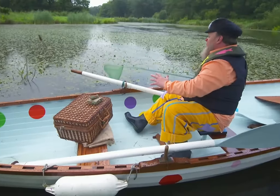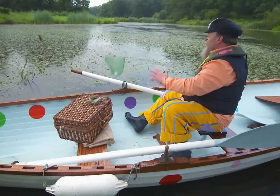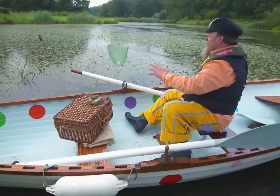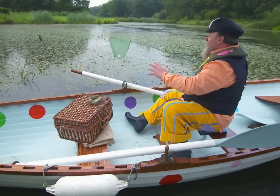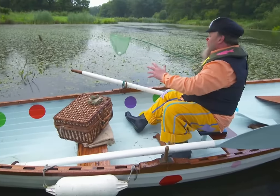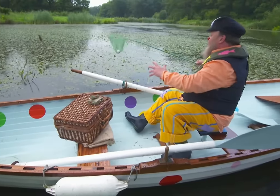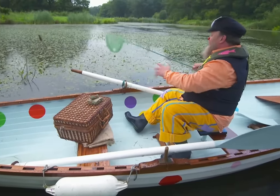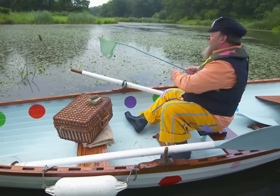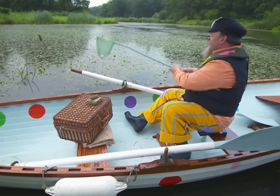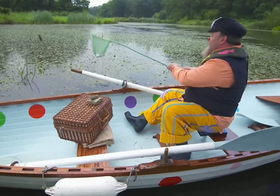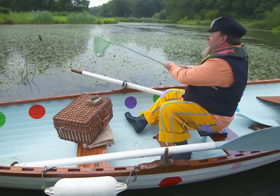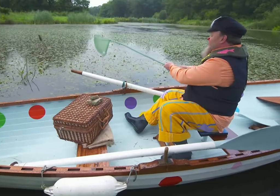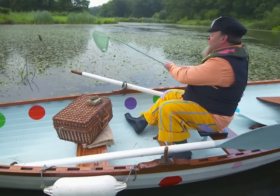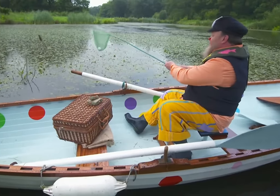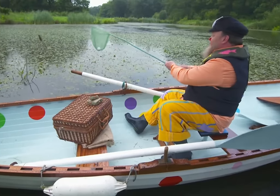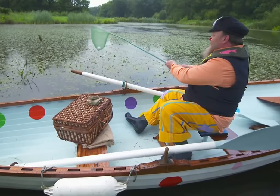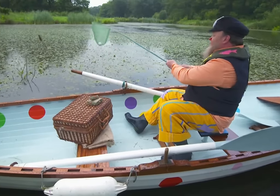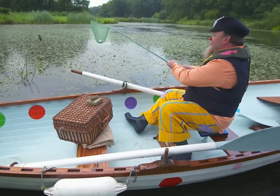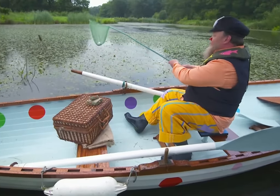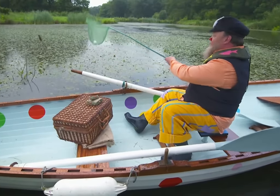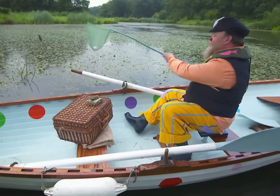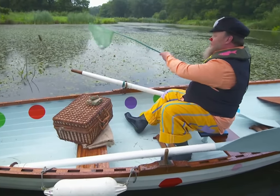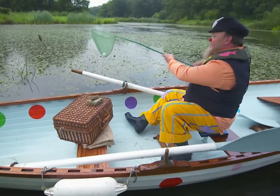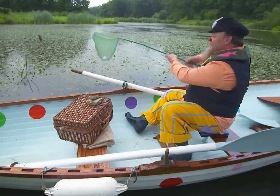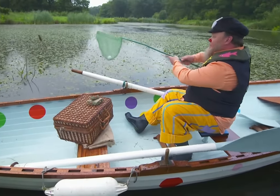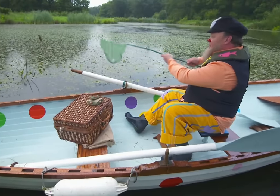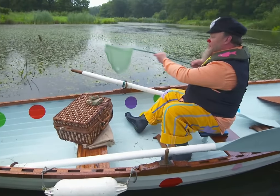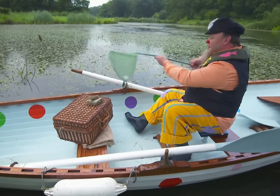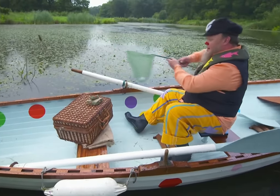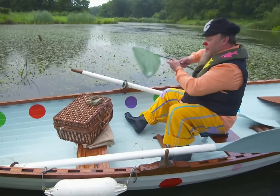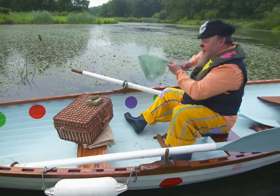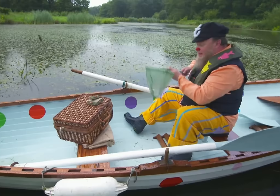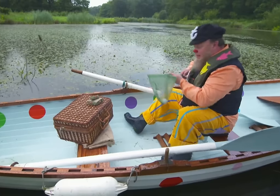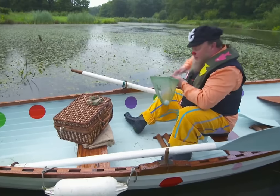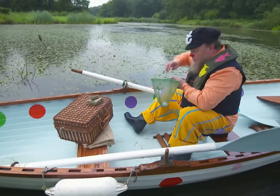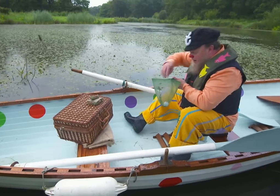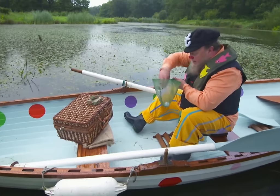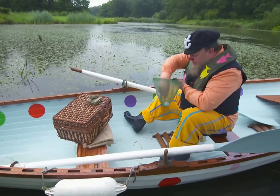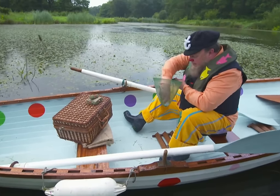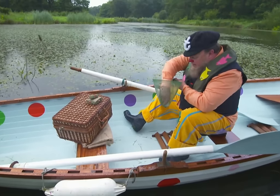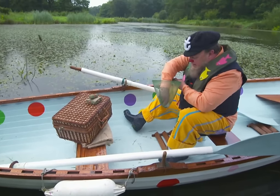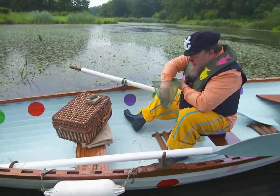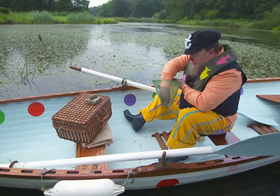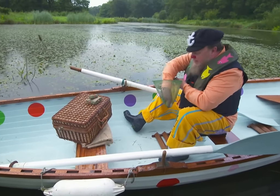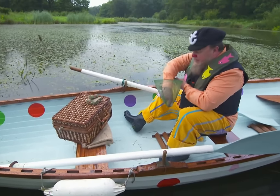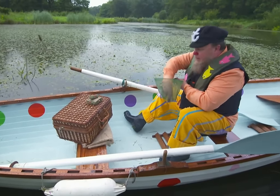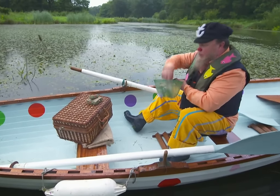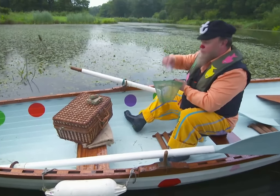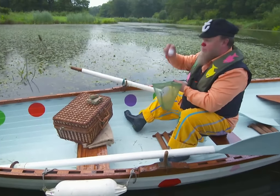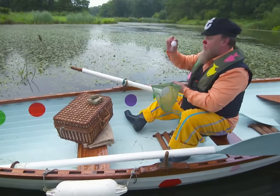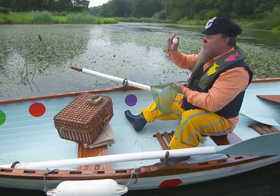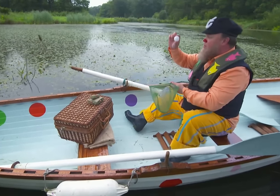Oh, hang on a minute, I've caught something. Ooh, it's a big one. Oh, hang on a minute. A golf